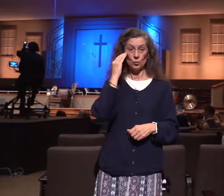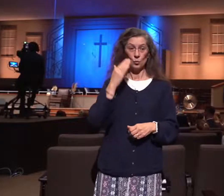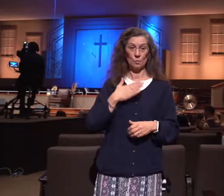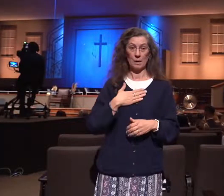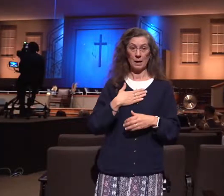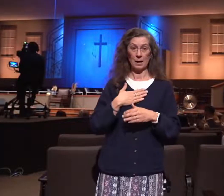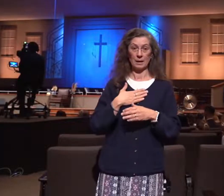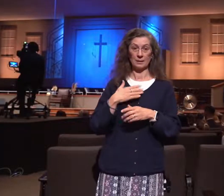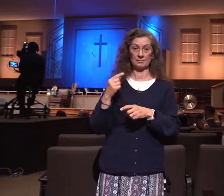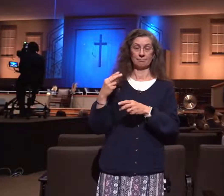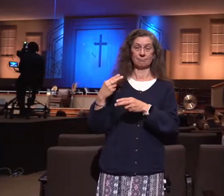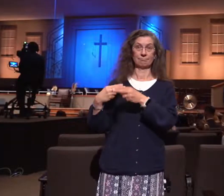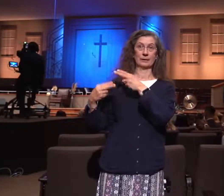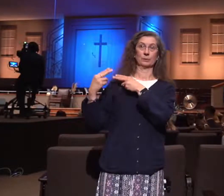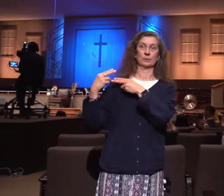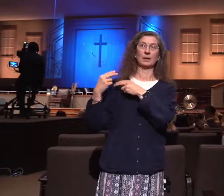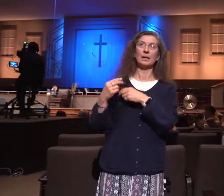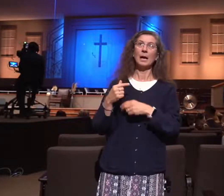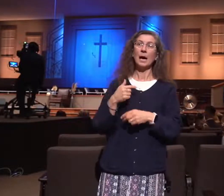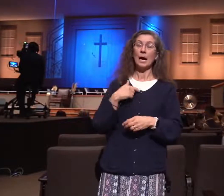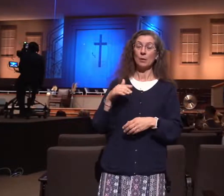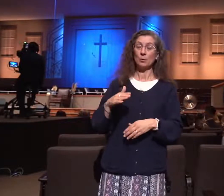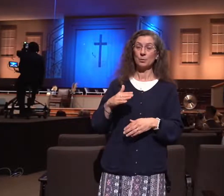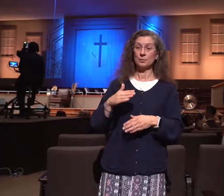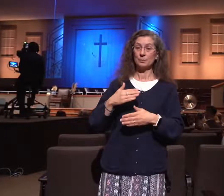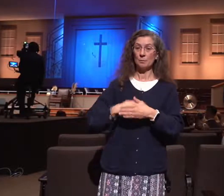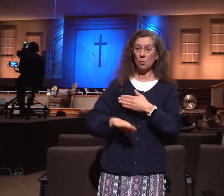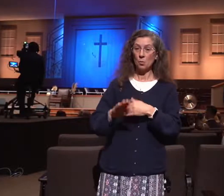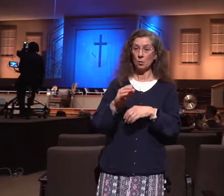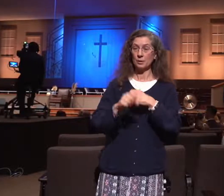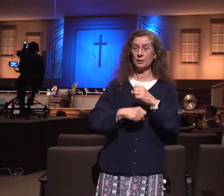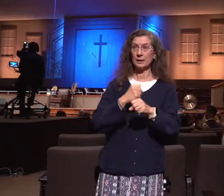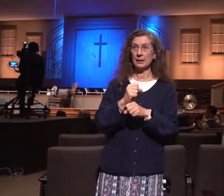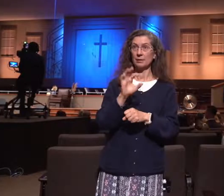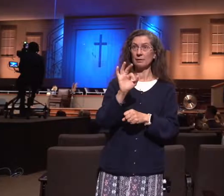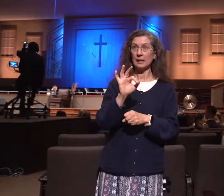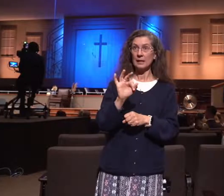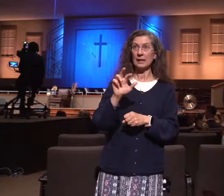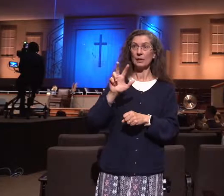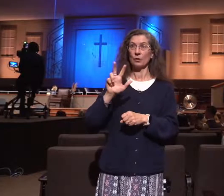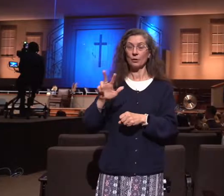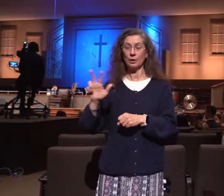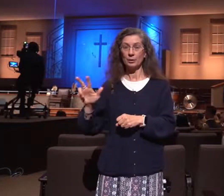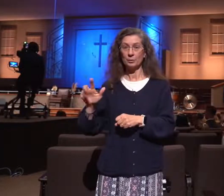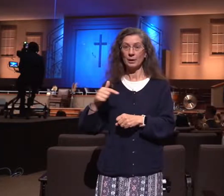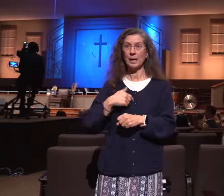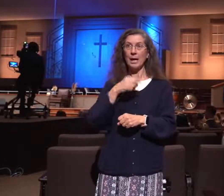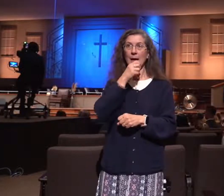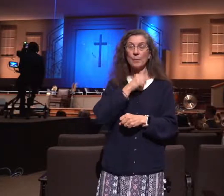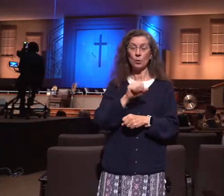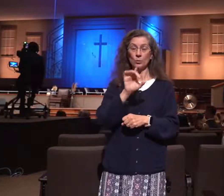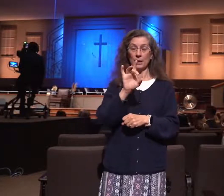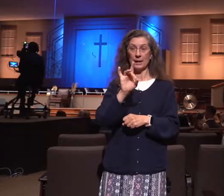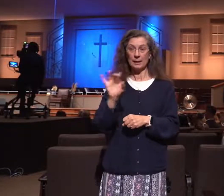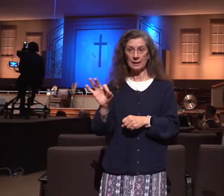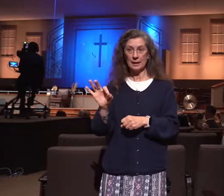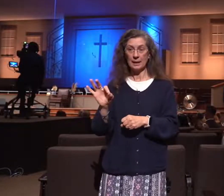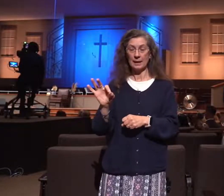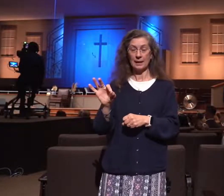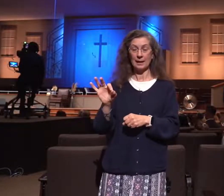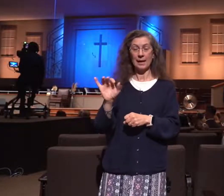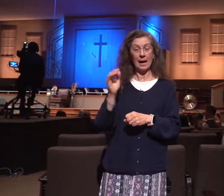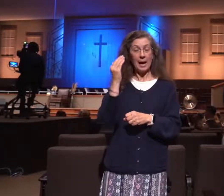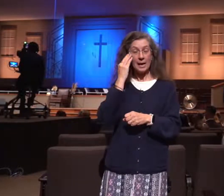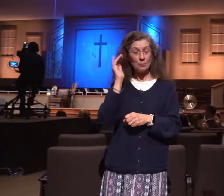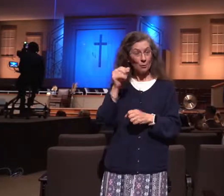it. I was born in 1933, and most of you know I'm 89 years old, and I know that surprises